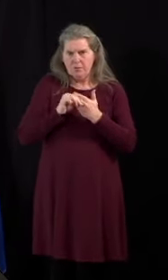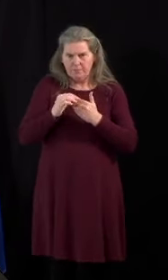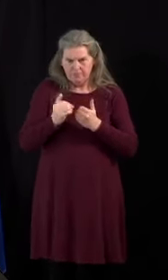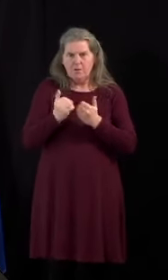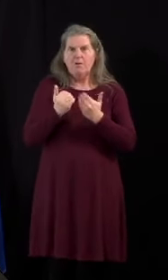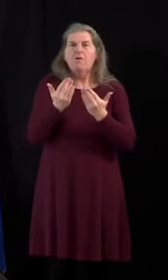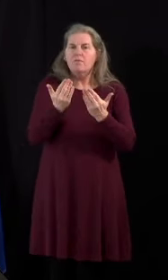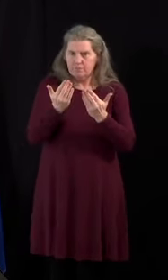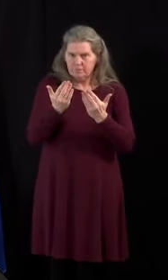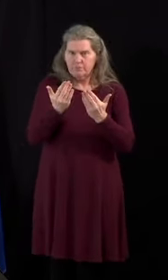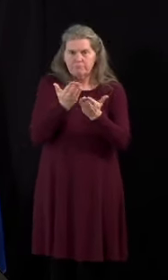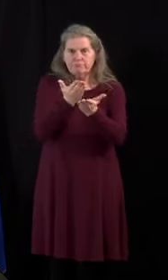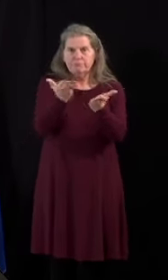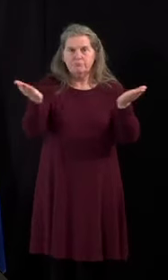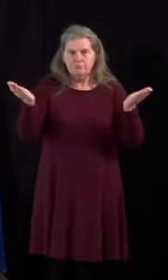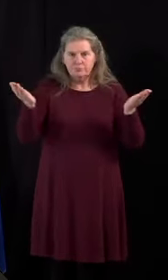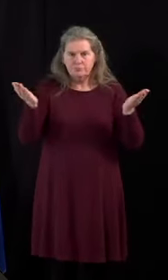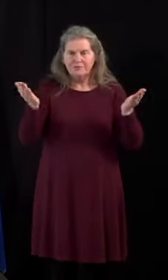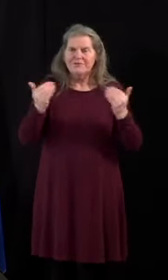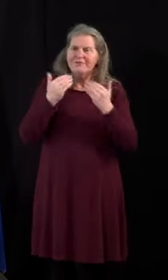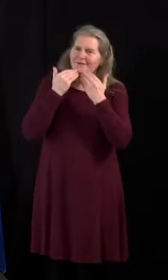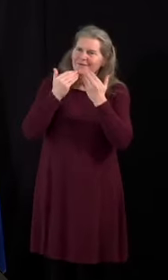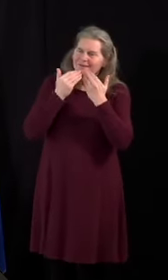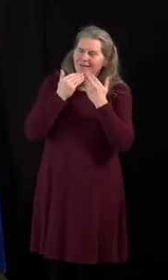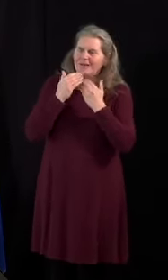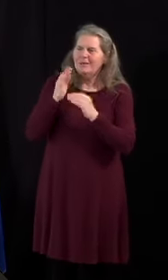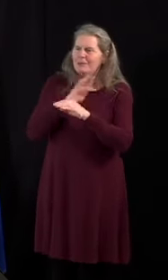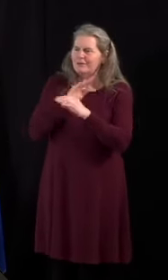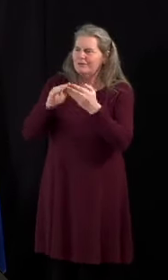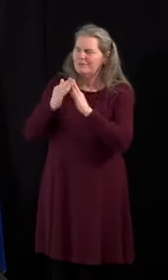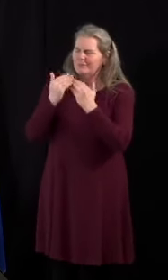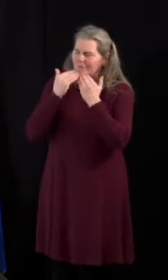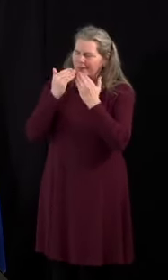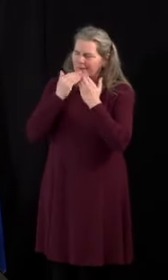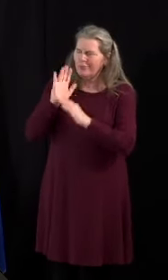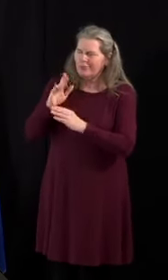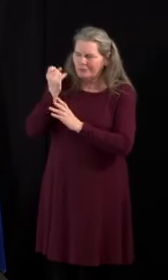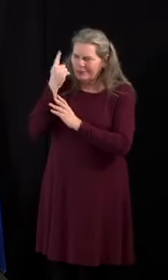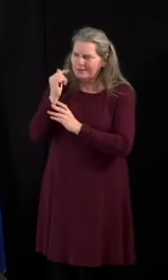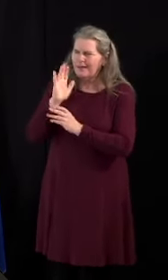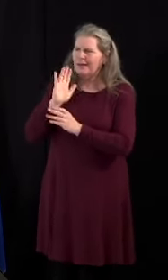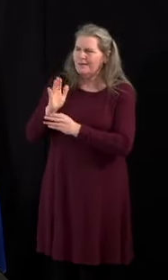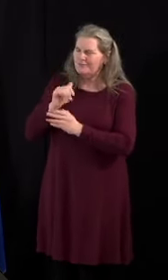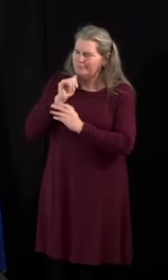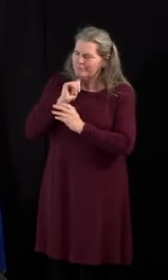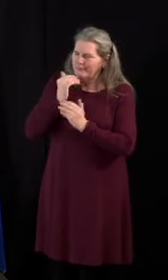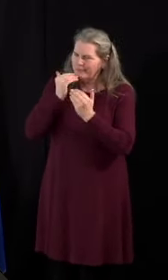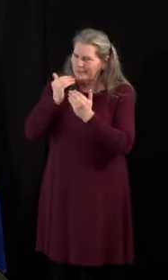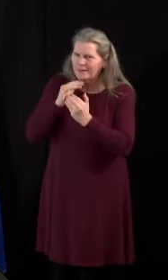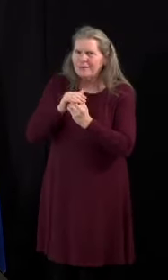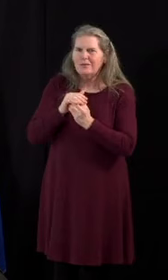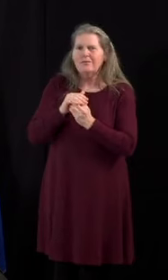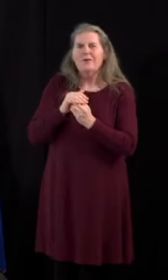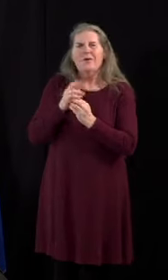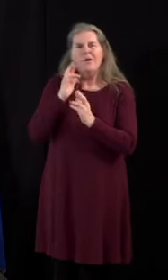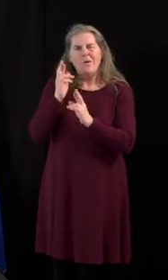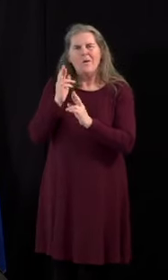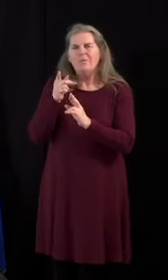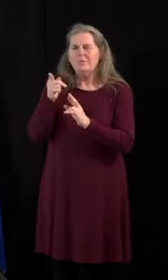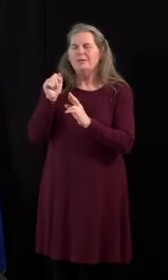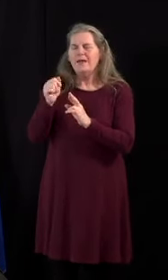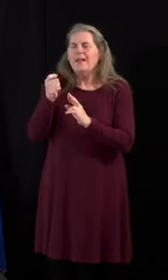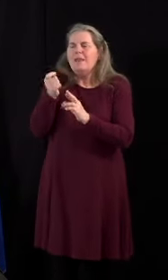this out to the public. So thank you for being understanding. And I hope at the very least you can get a